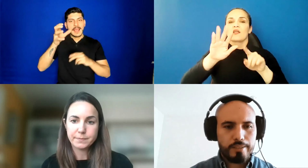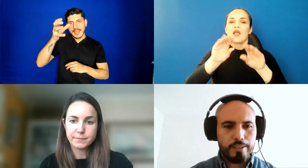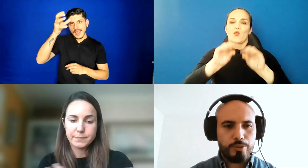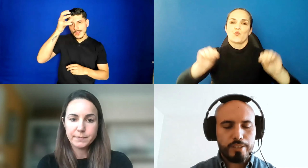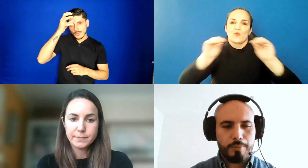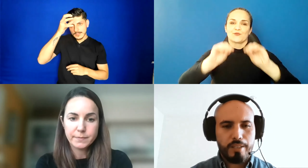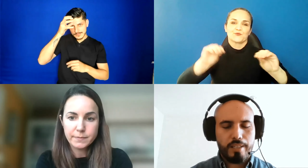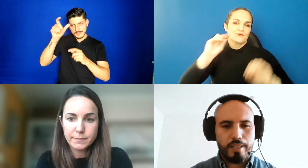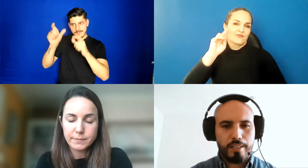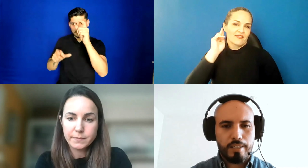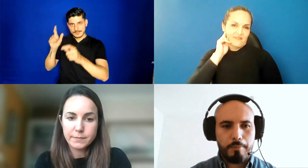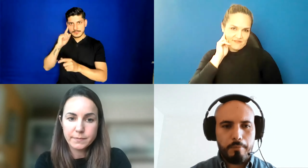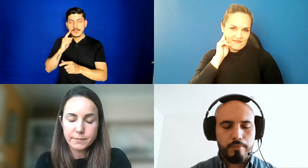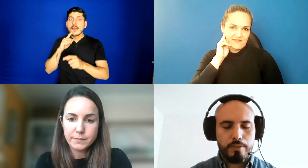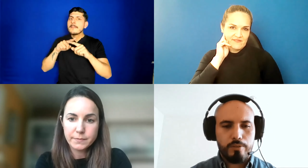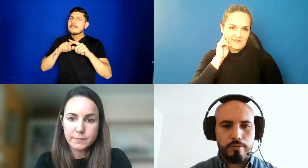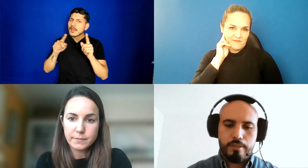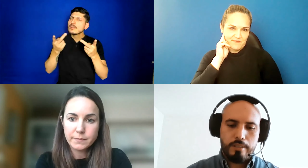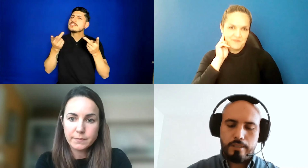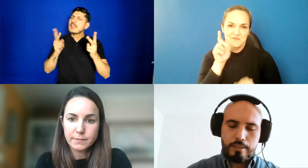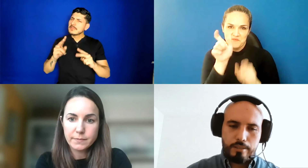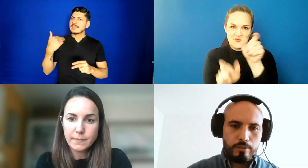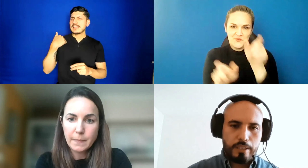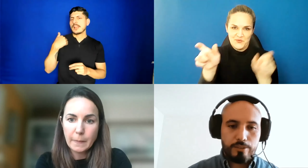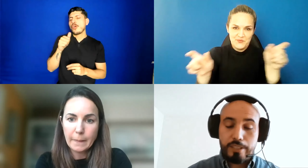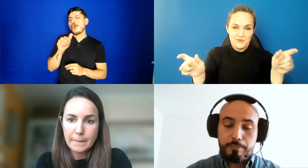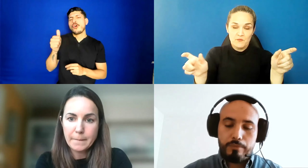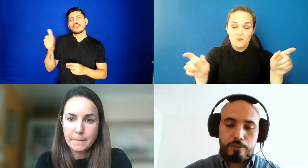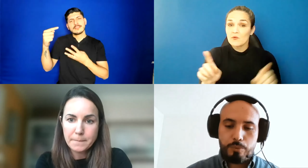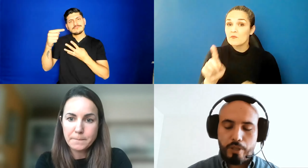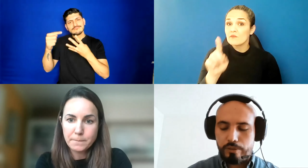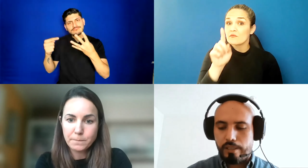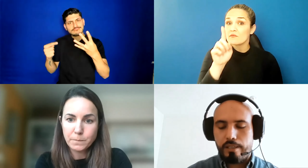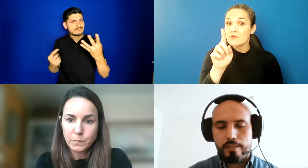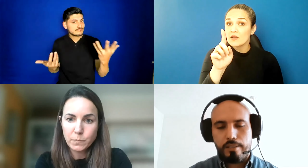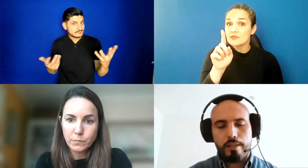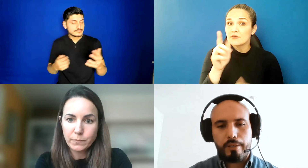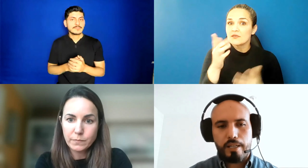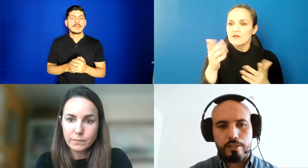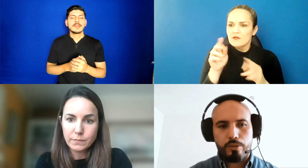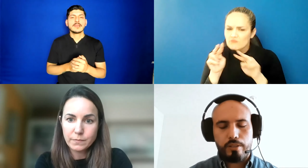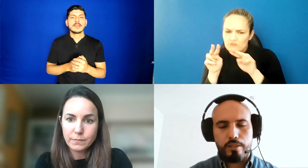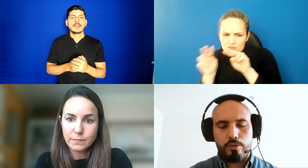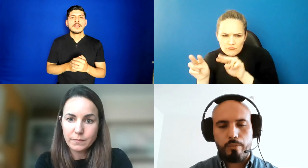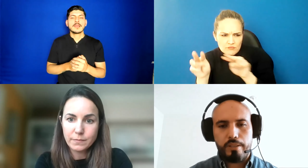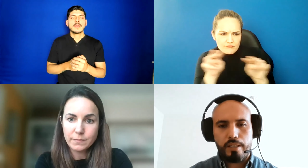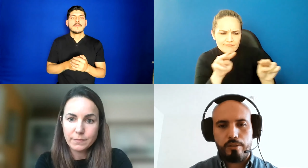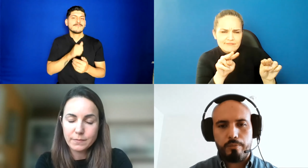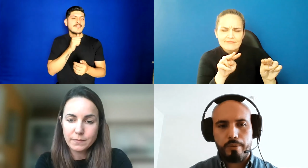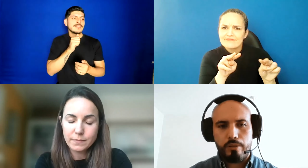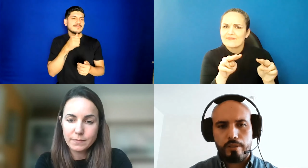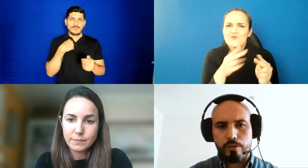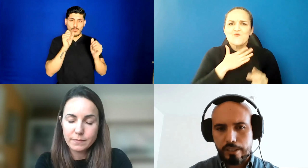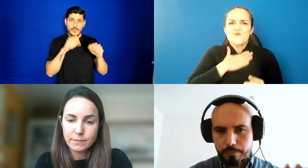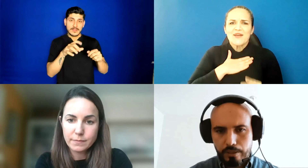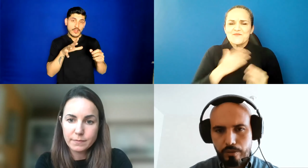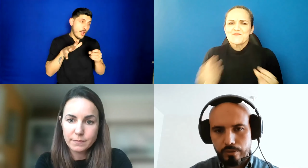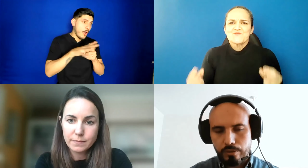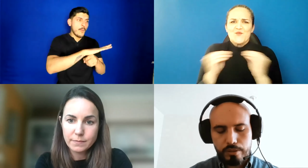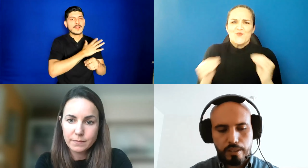not only addresses the education of deaf children, but there are other aspects that were